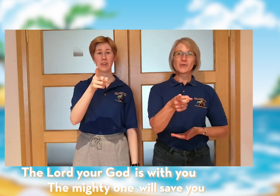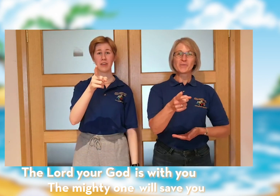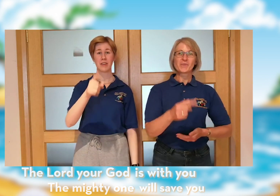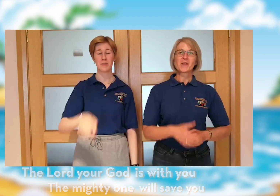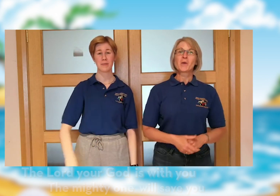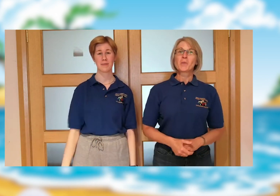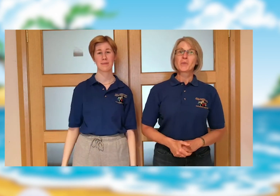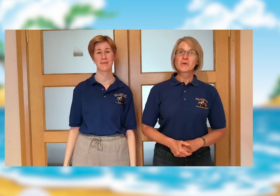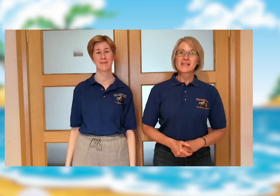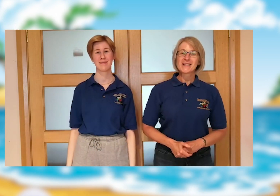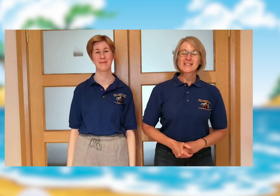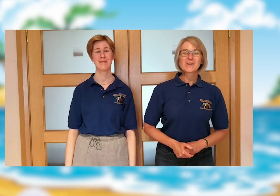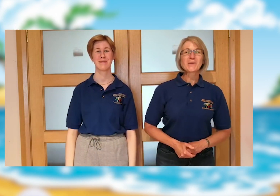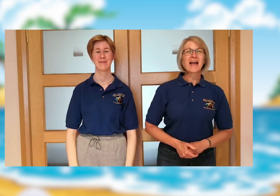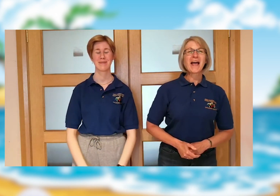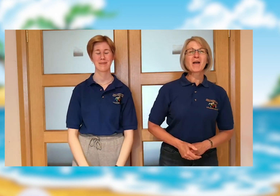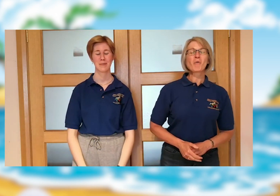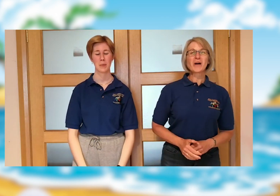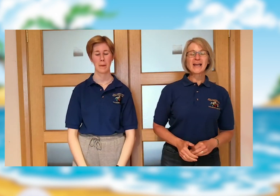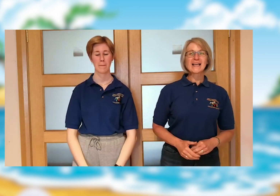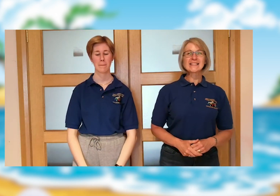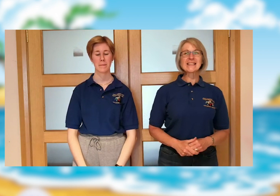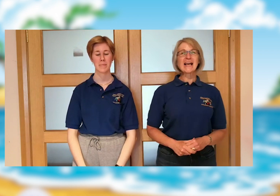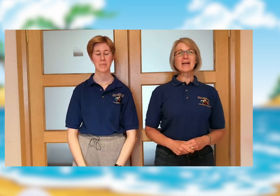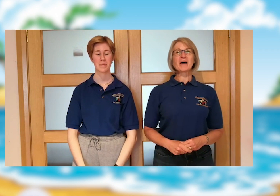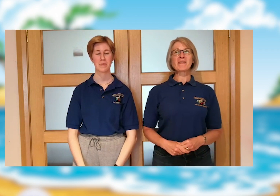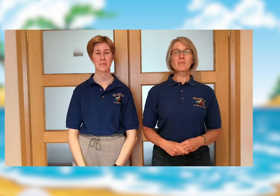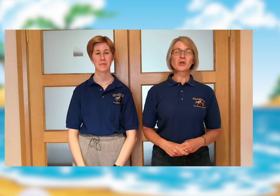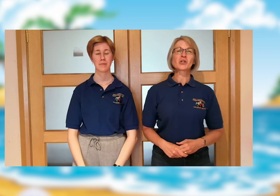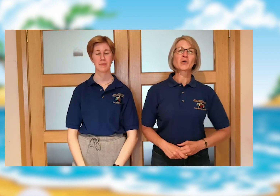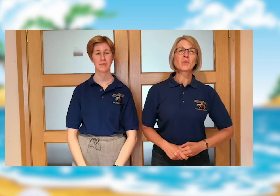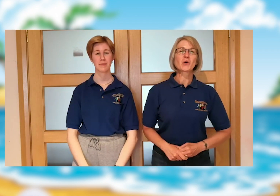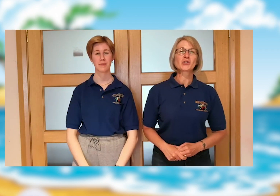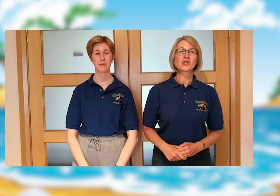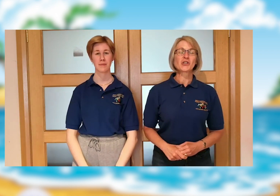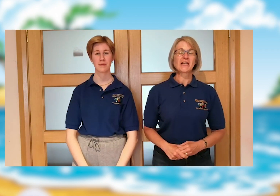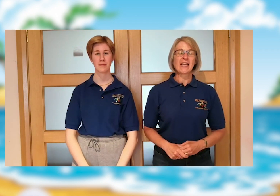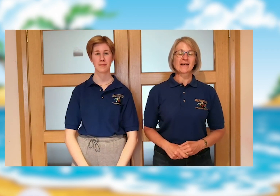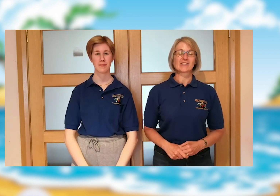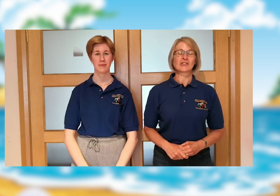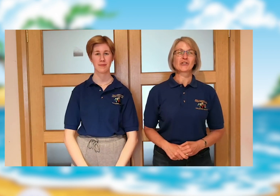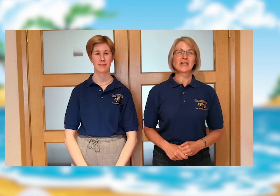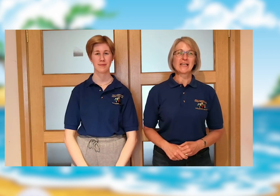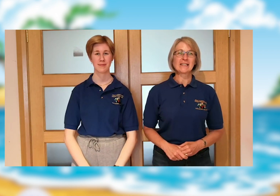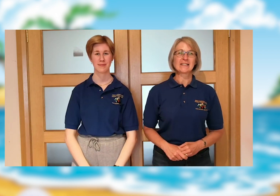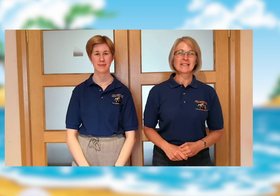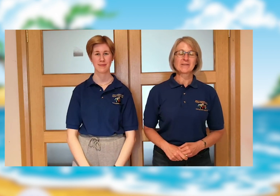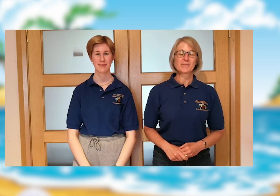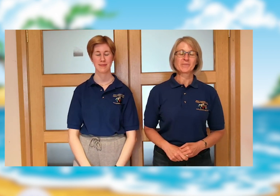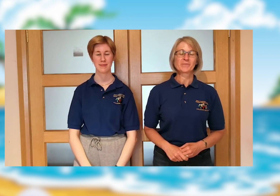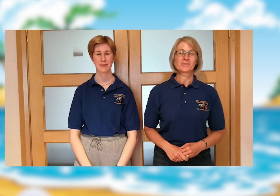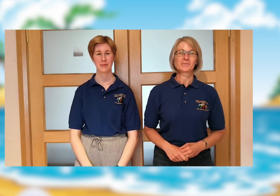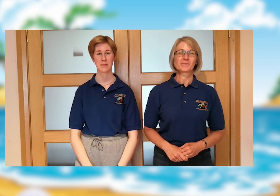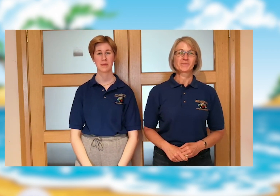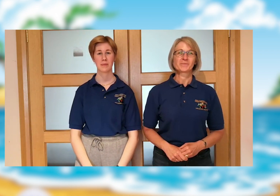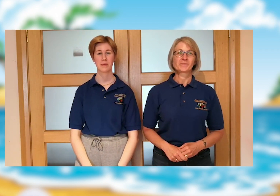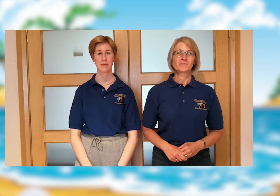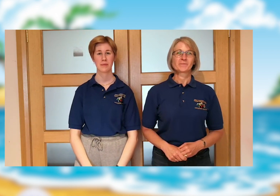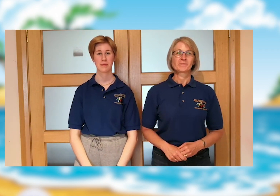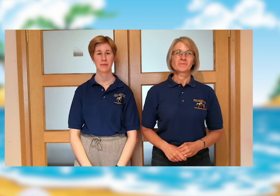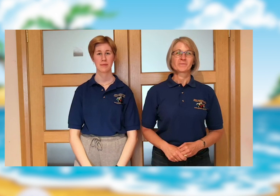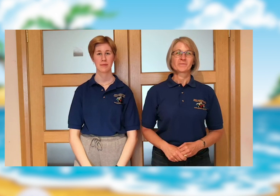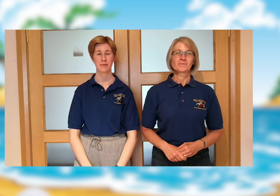you. Brilliant. Okay, one last time and then we're going to go on to the next two lines.